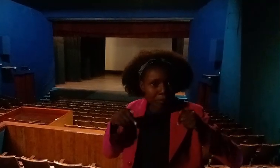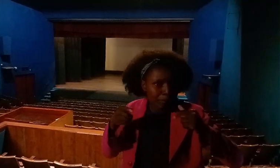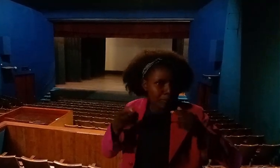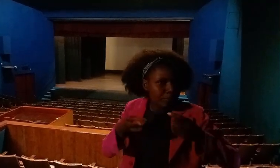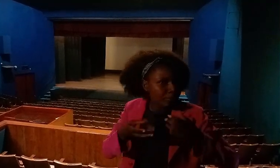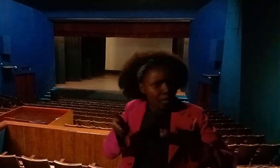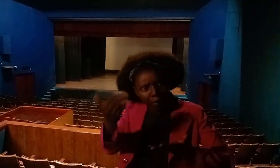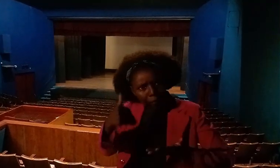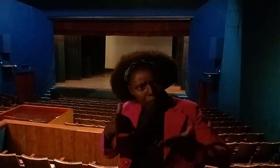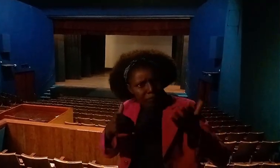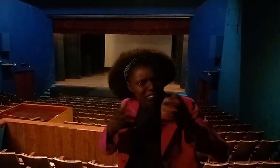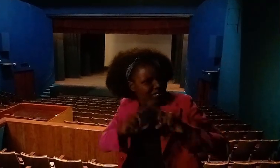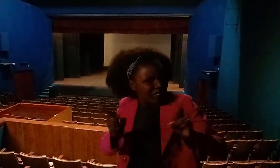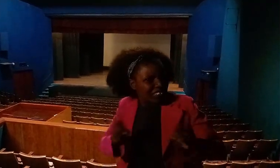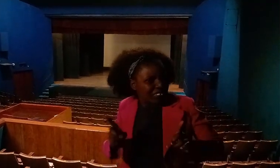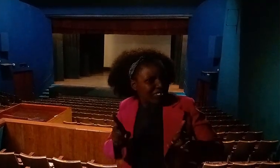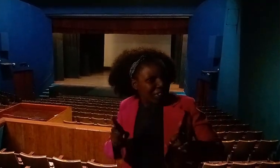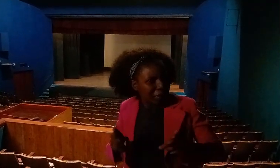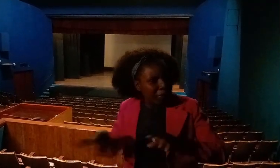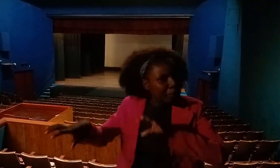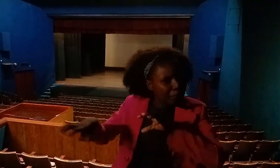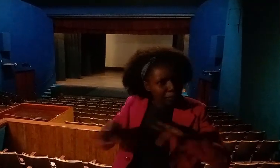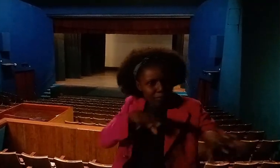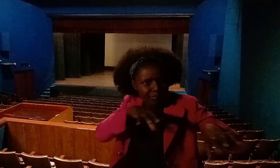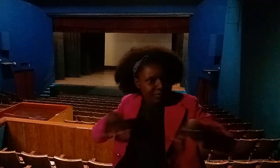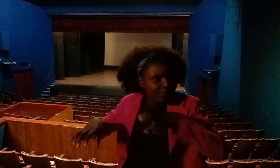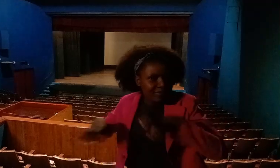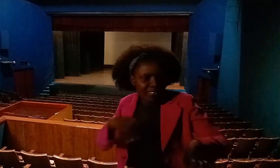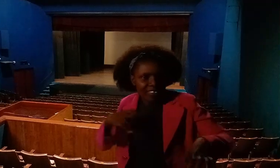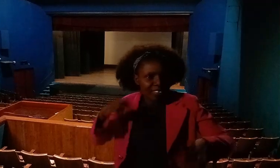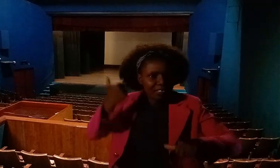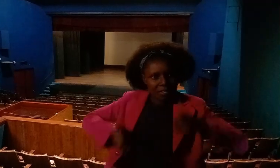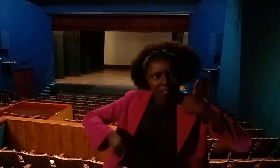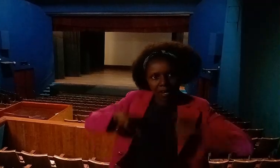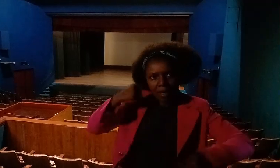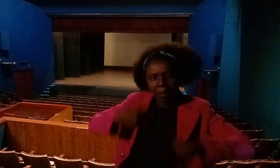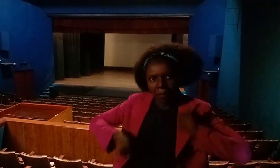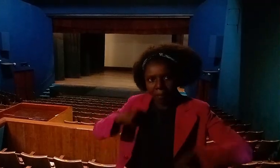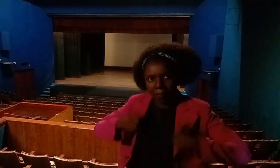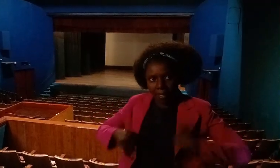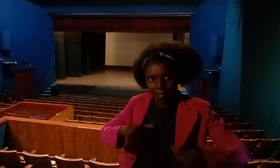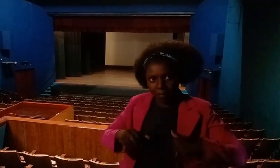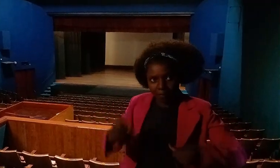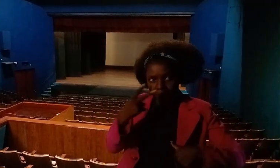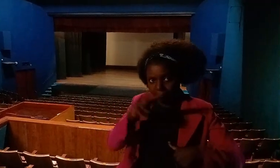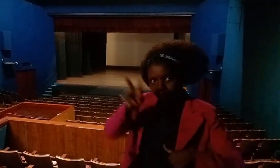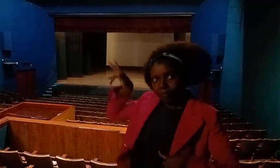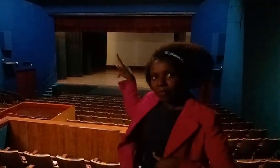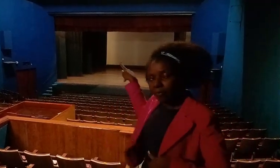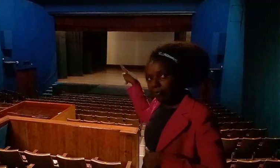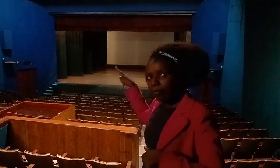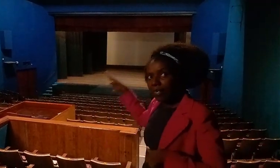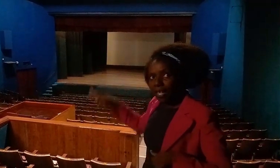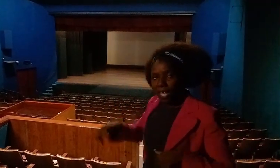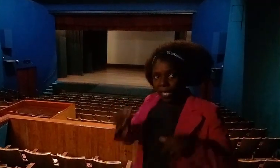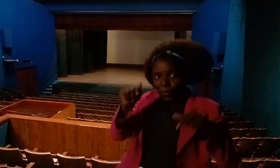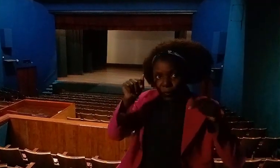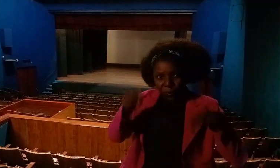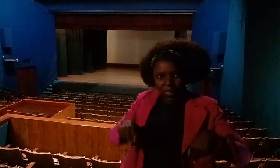enjoy the show. This is a sign that says I love you. Now I'm inside the building again and